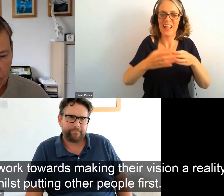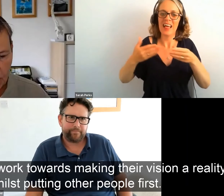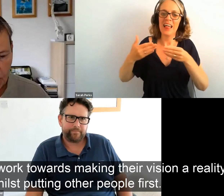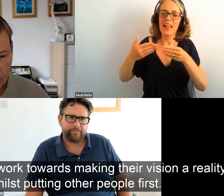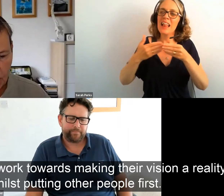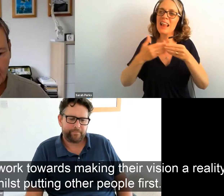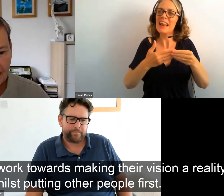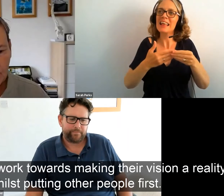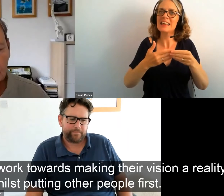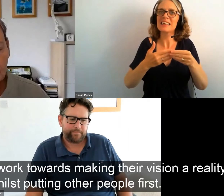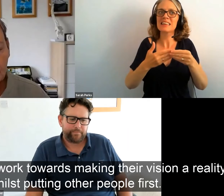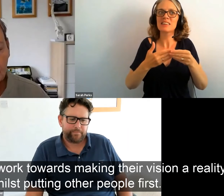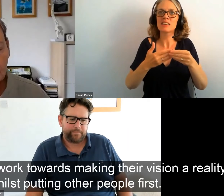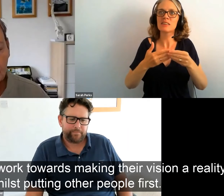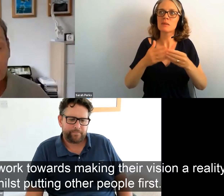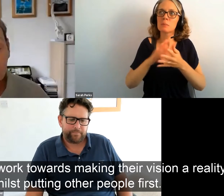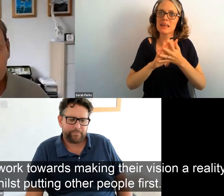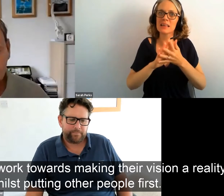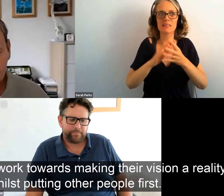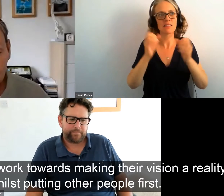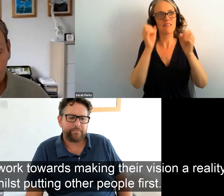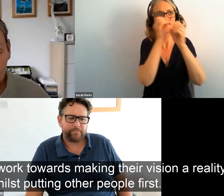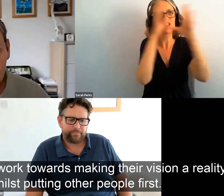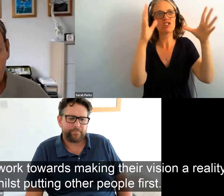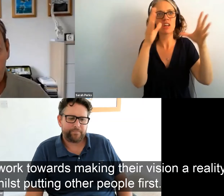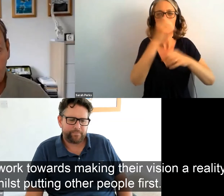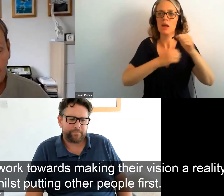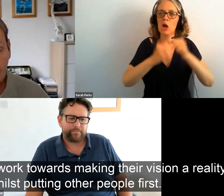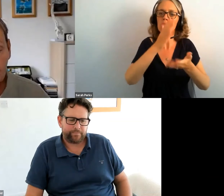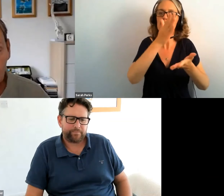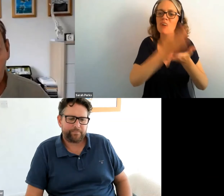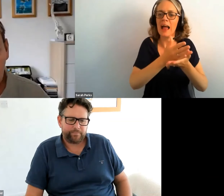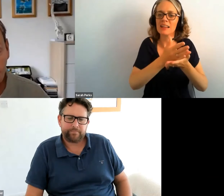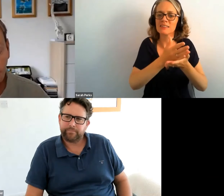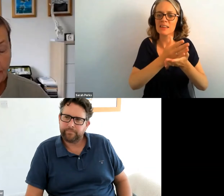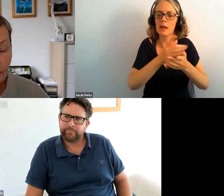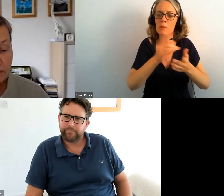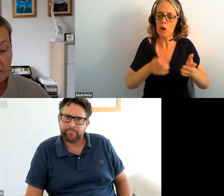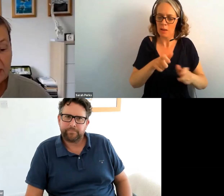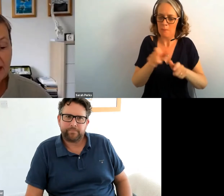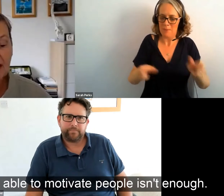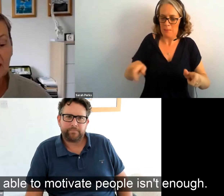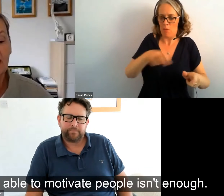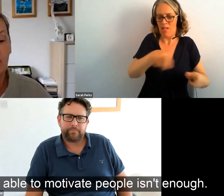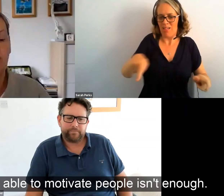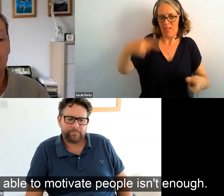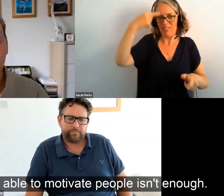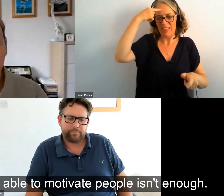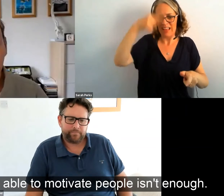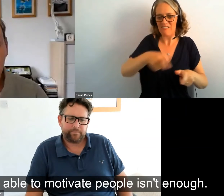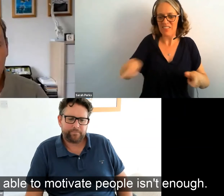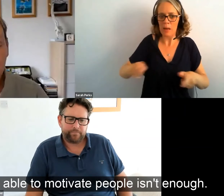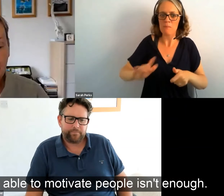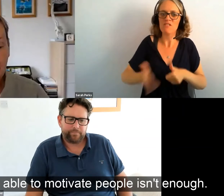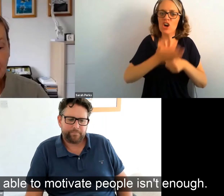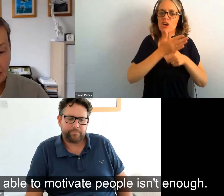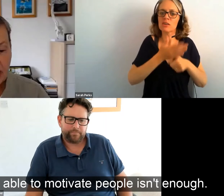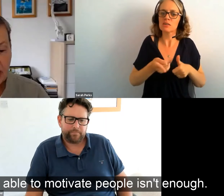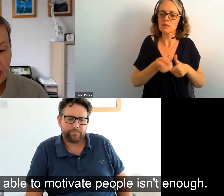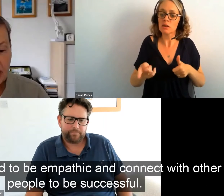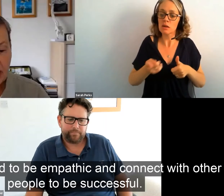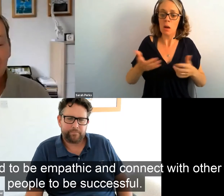their vision a reality whilst putting people first. Just being able to motivate people isn't